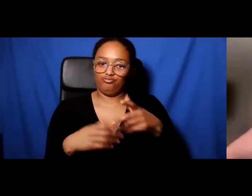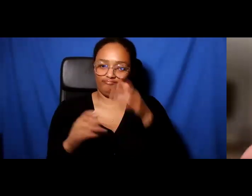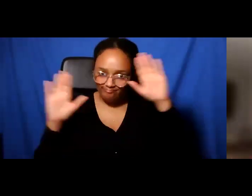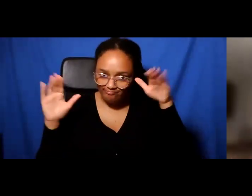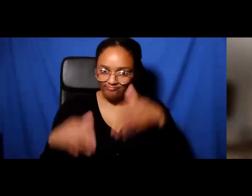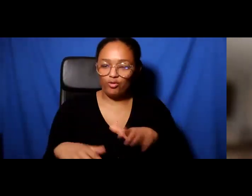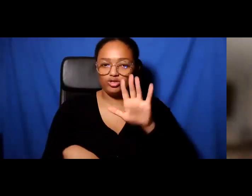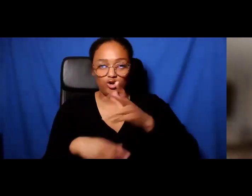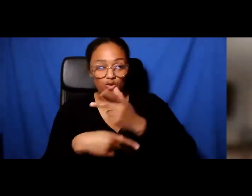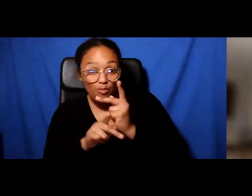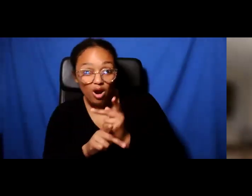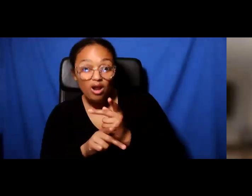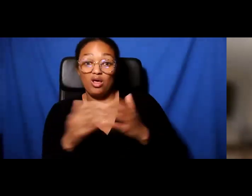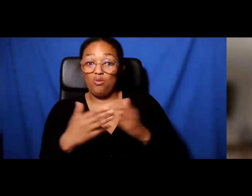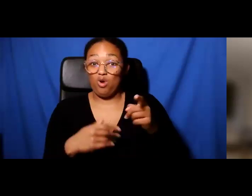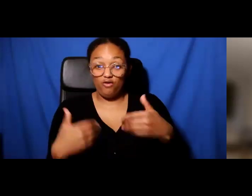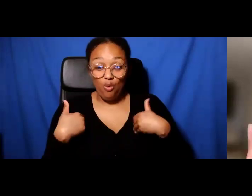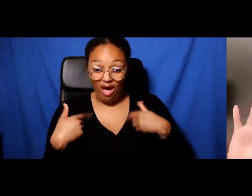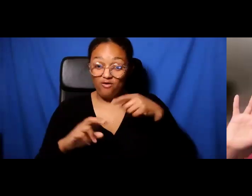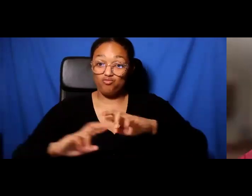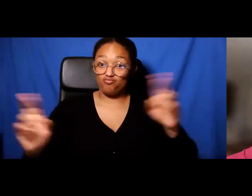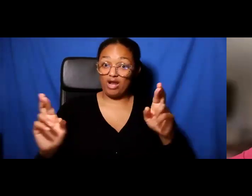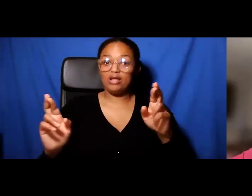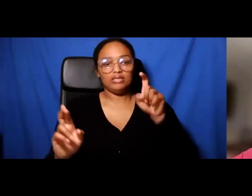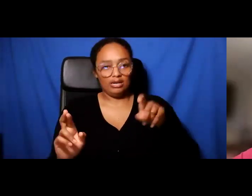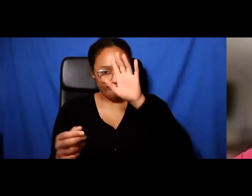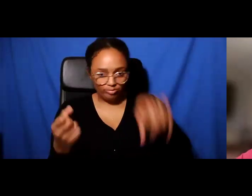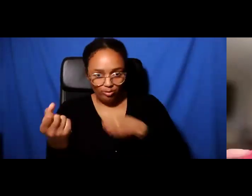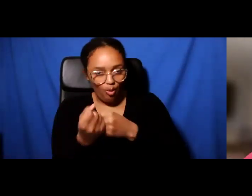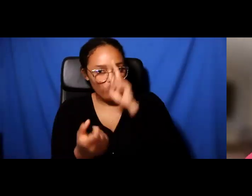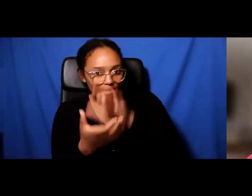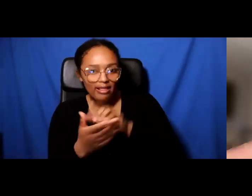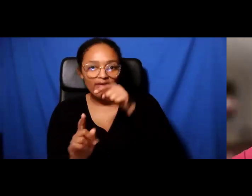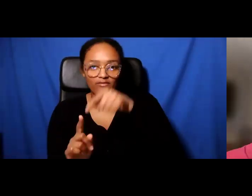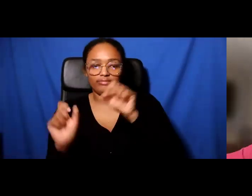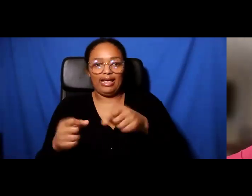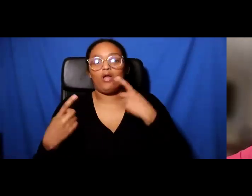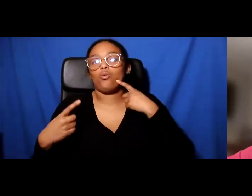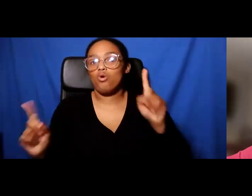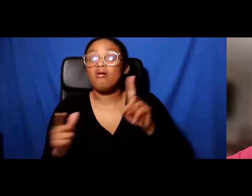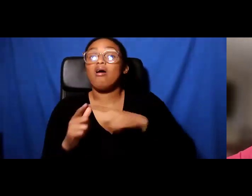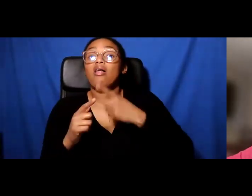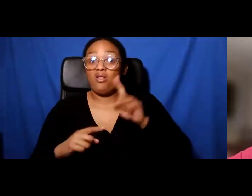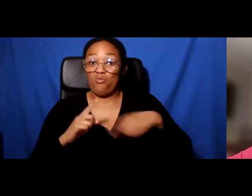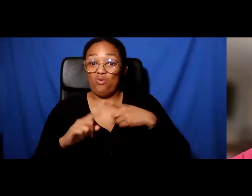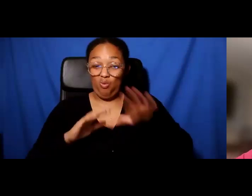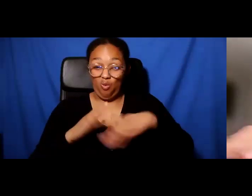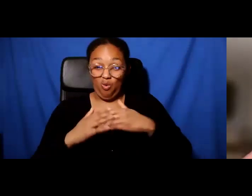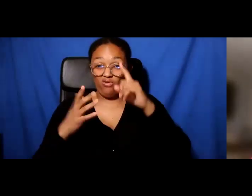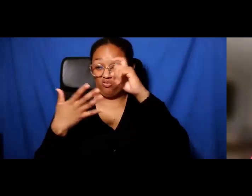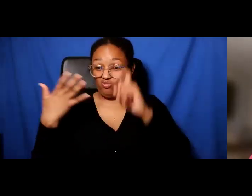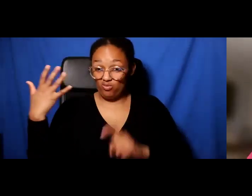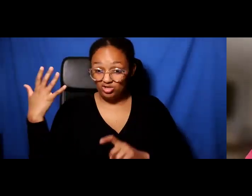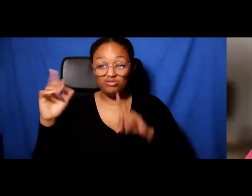launching. And then once you have that, then maybe we can start going at scale and kind of blasting this message to the